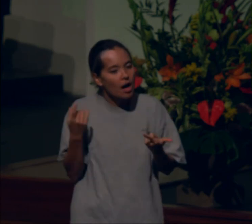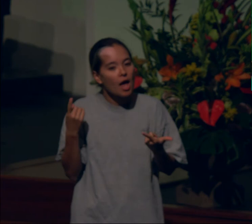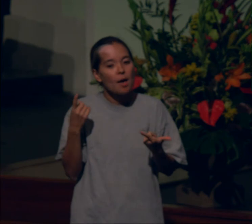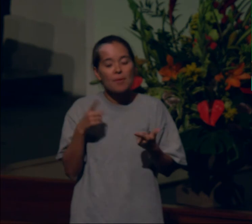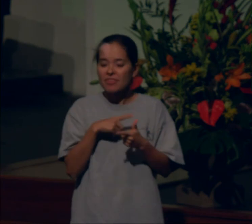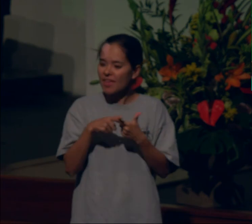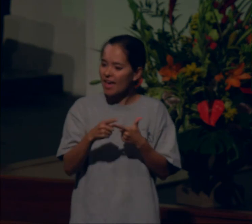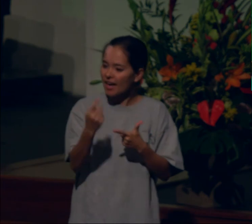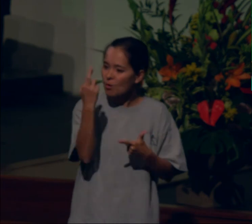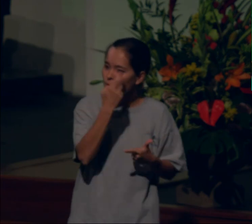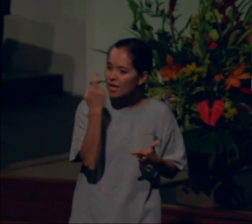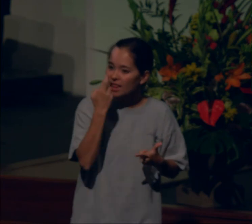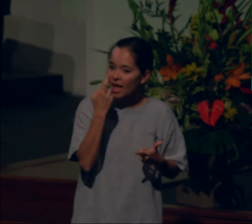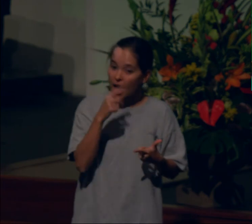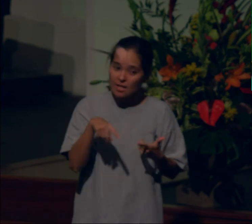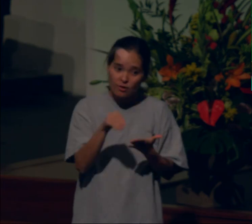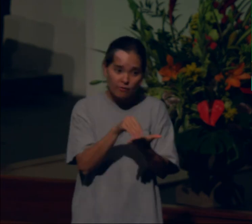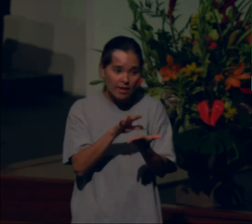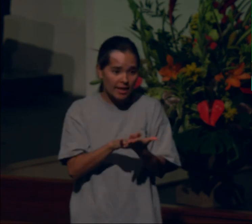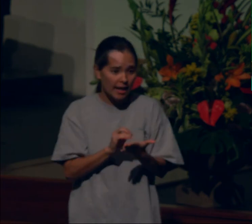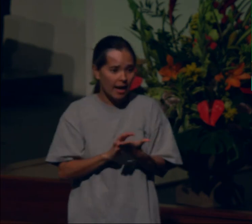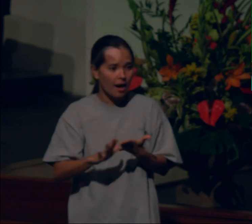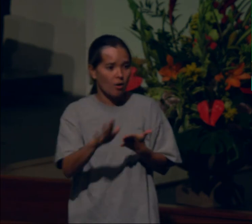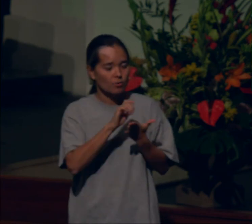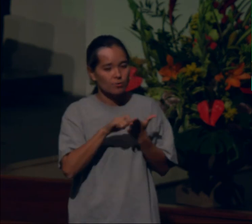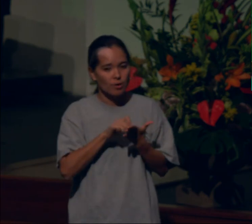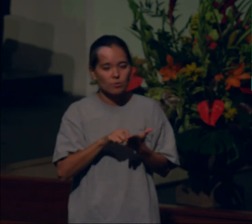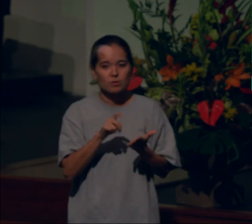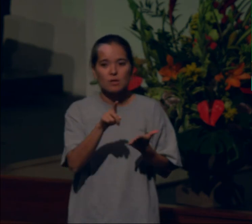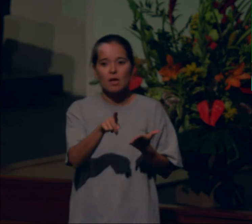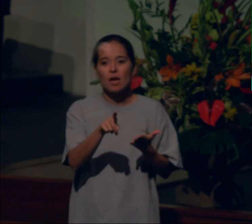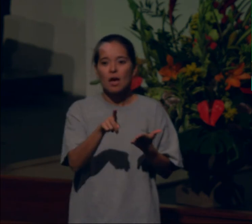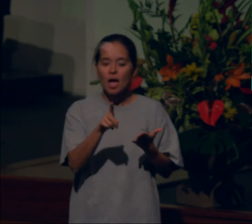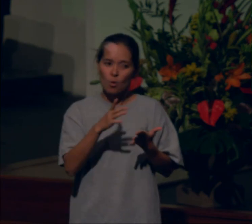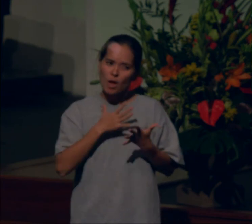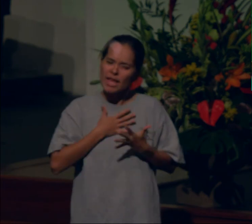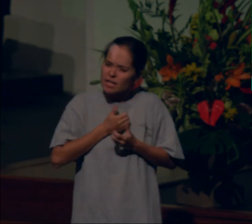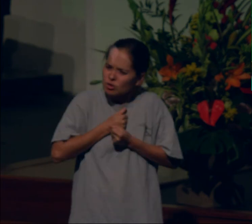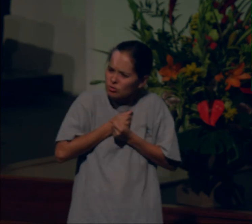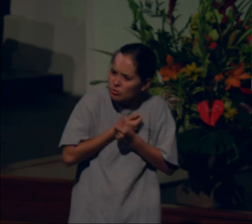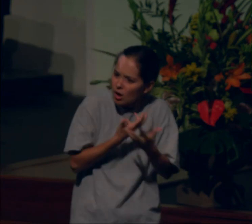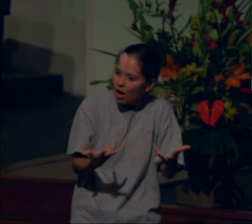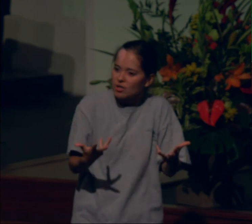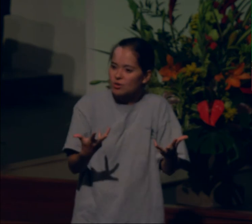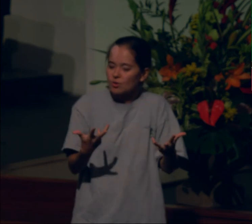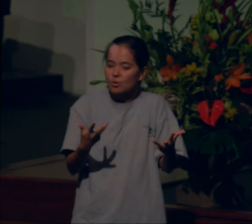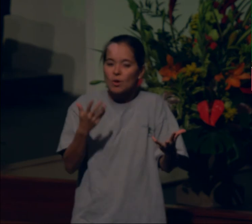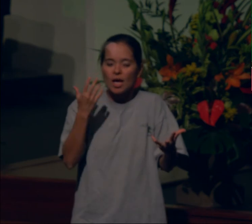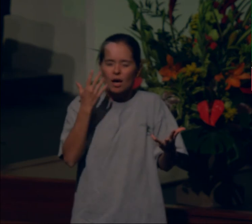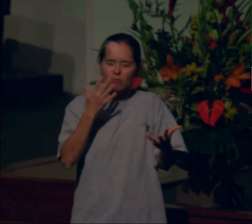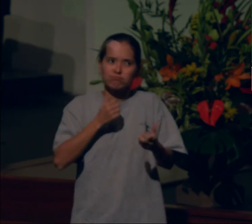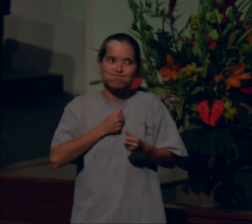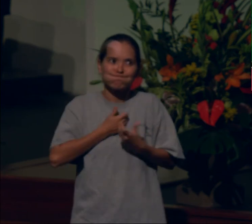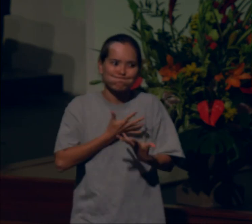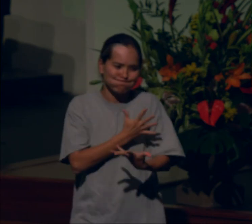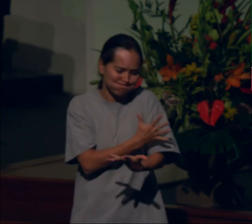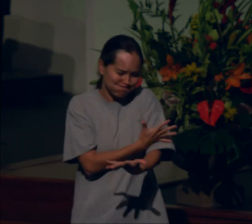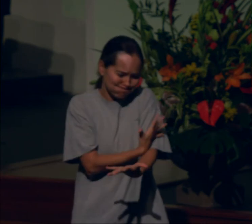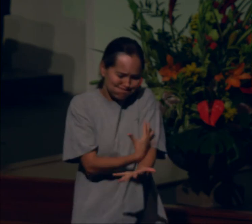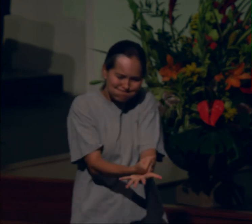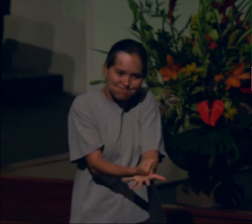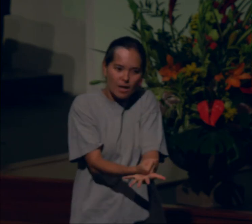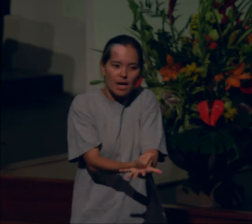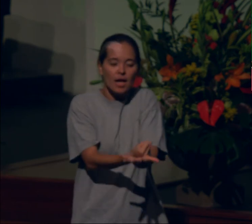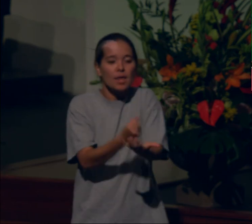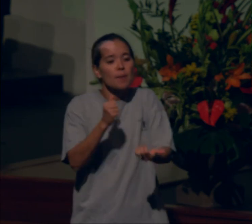I realized, and if you're filling out your notes, it will exhaust you. It will drain you to be in